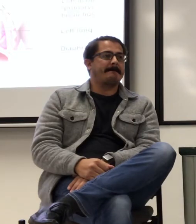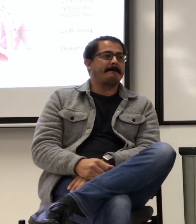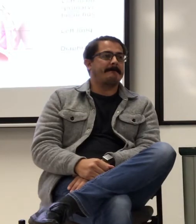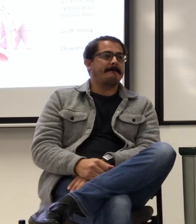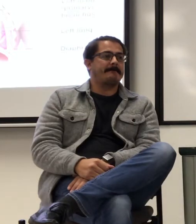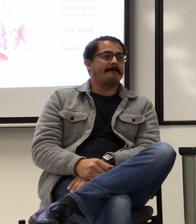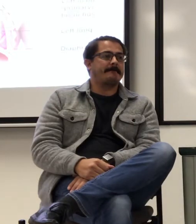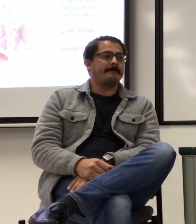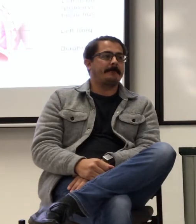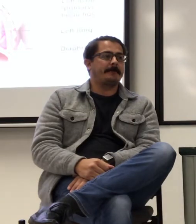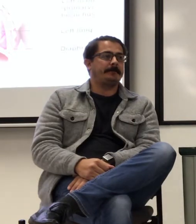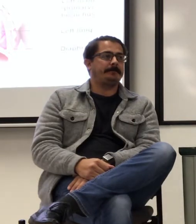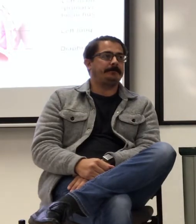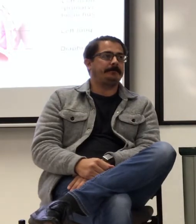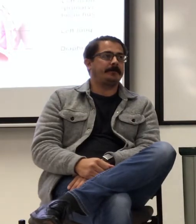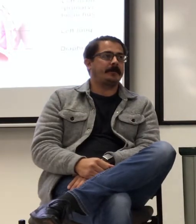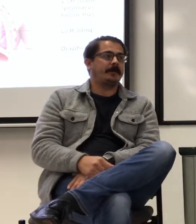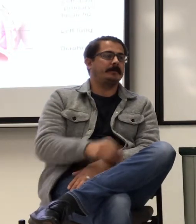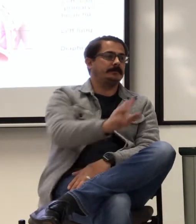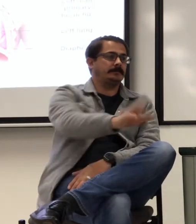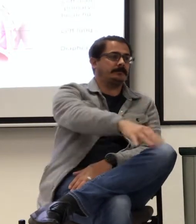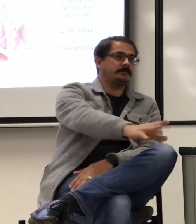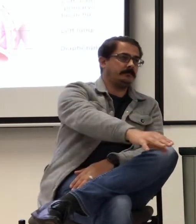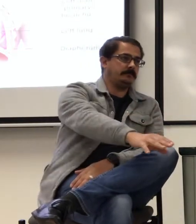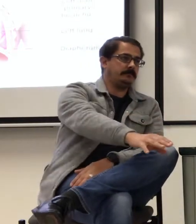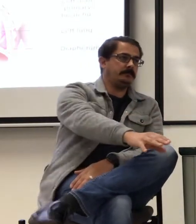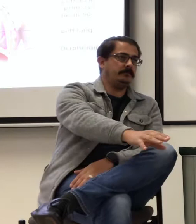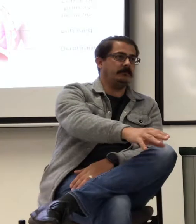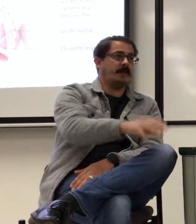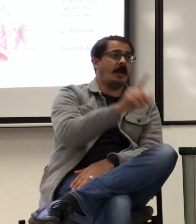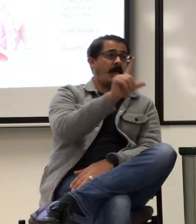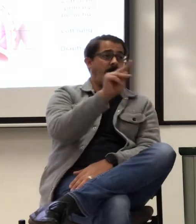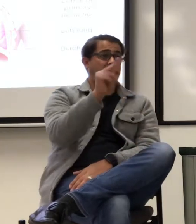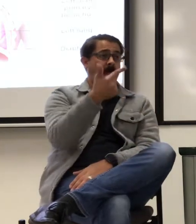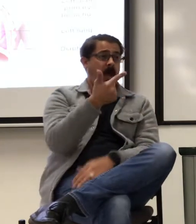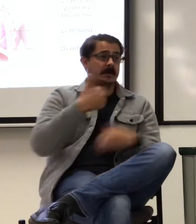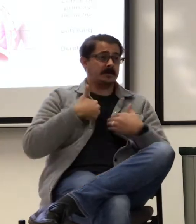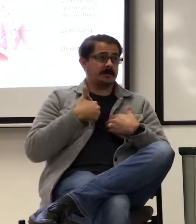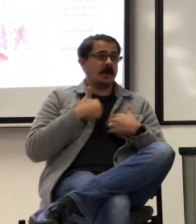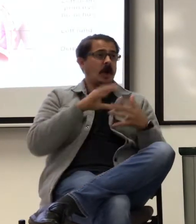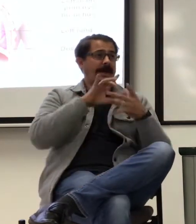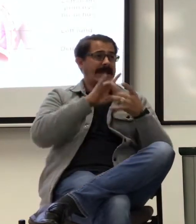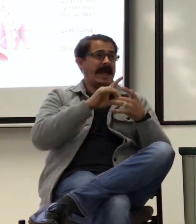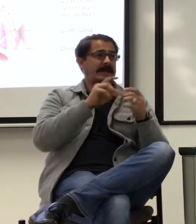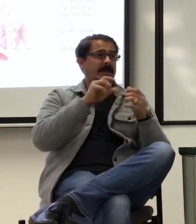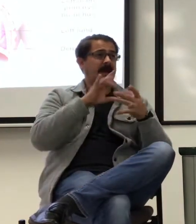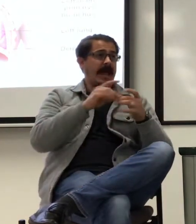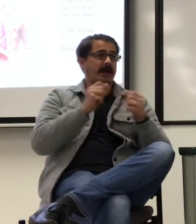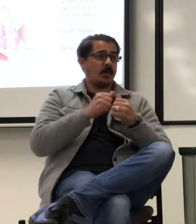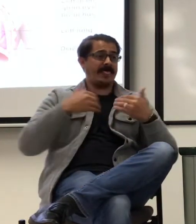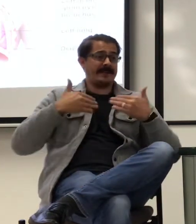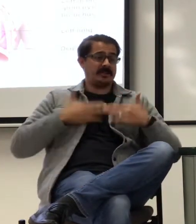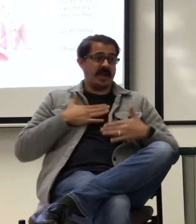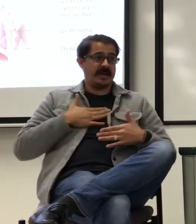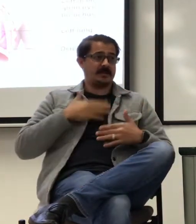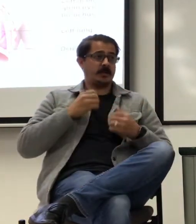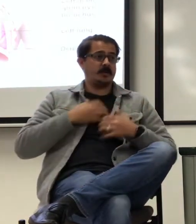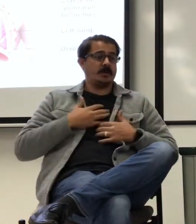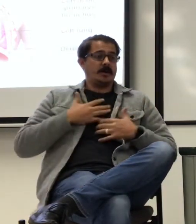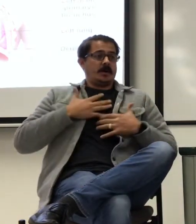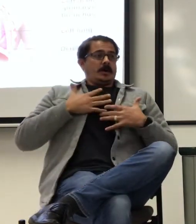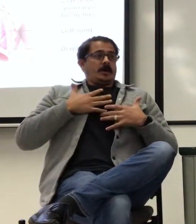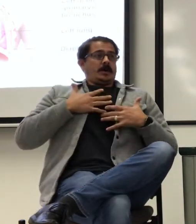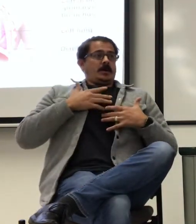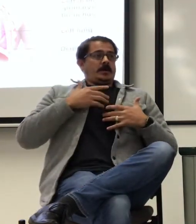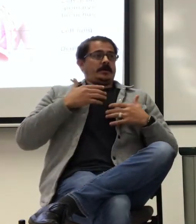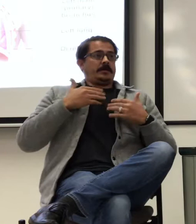expand with chest. Because they're stuck to each other. What you're doing is when you expand your